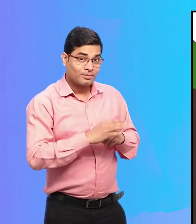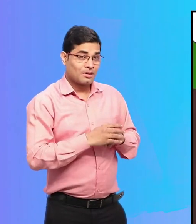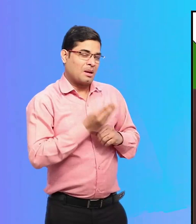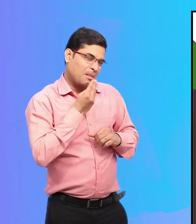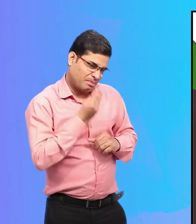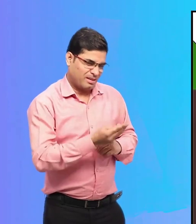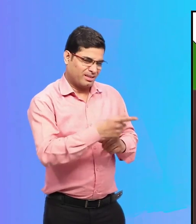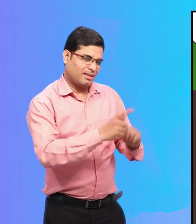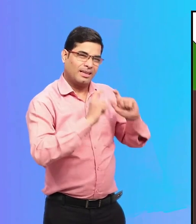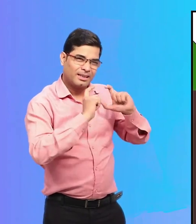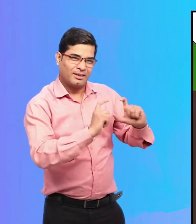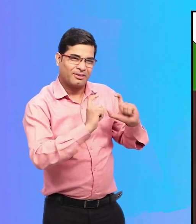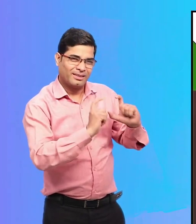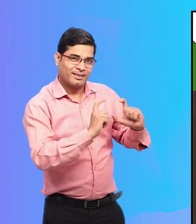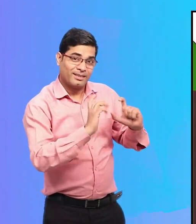And please be careful.